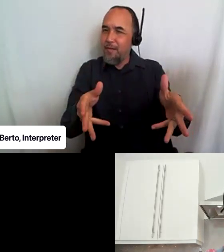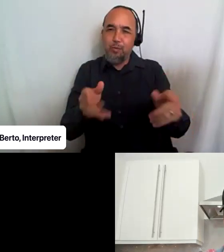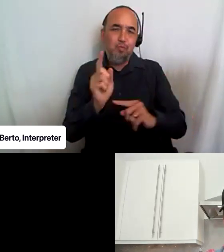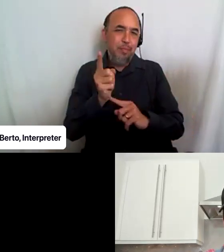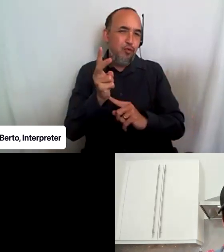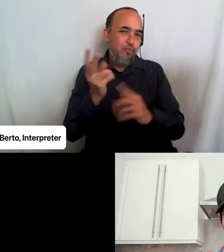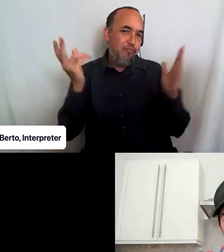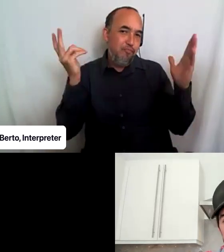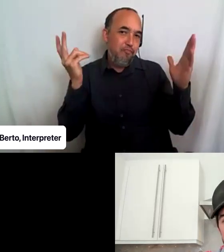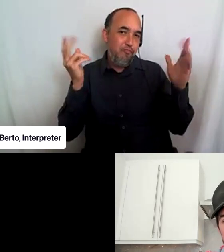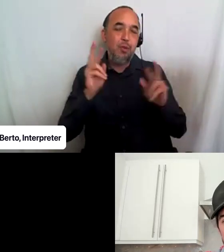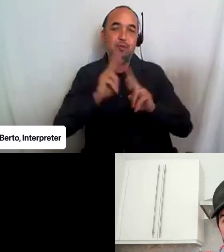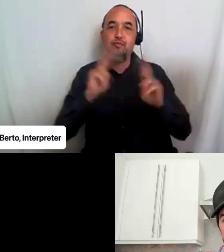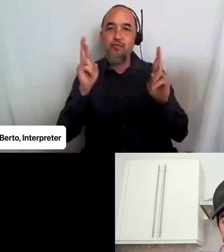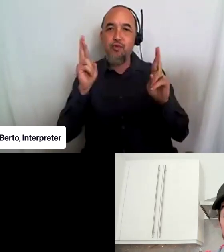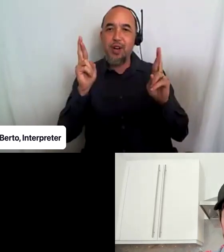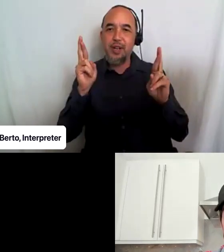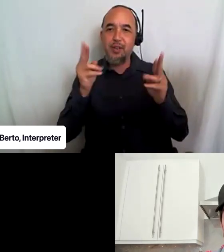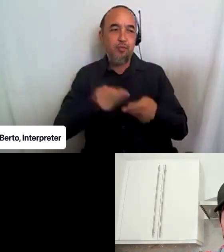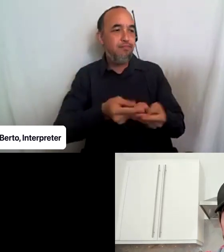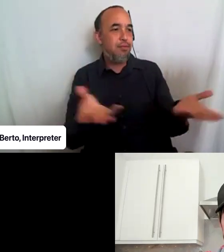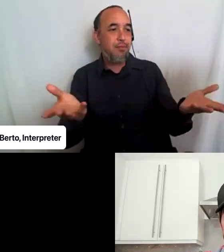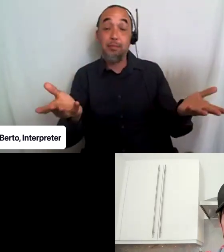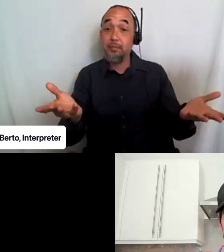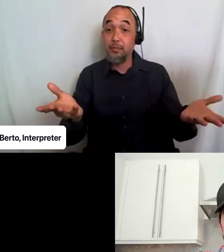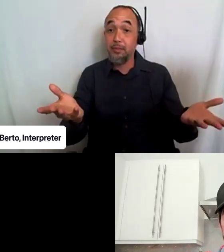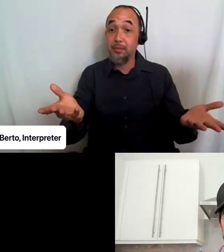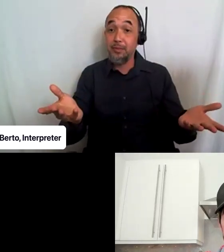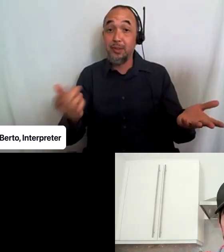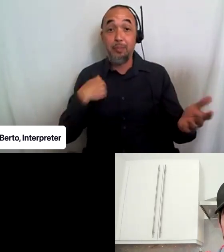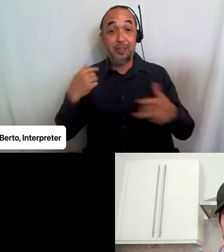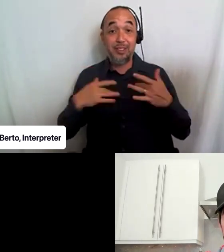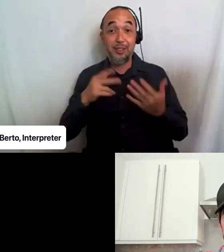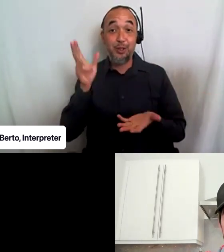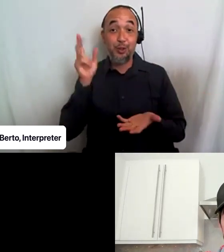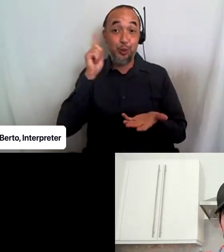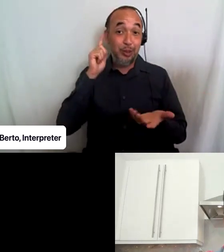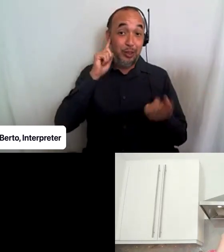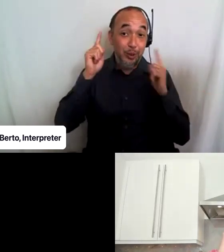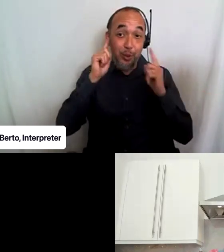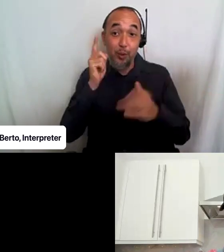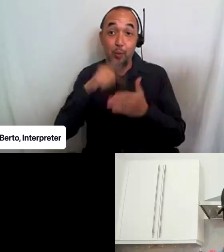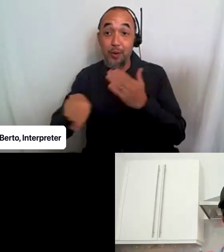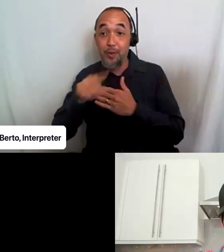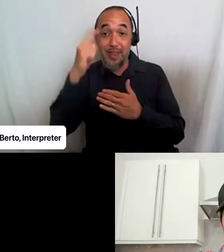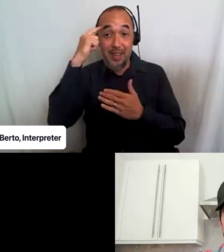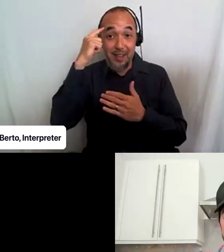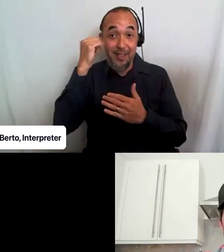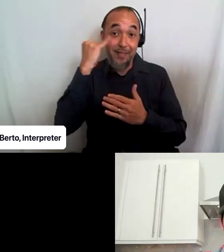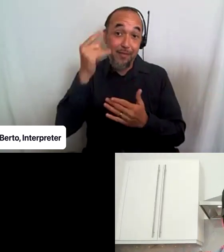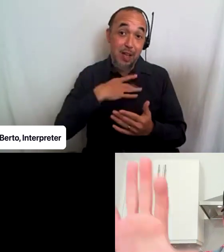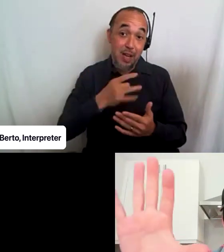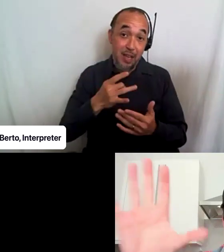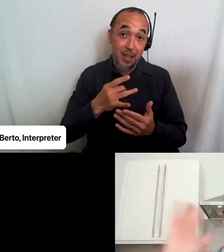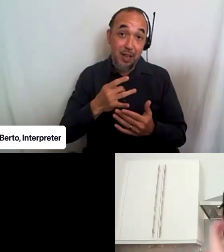serve, and it'll be so good. And I can't wait to hear what you guys think of this dish and how you like it. Please, as always,